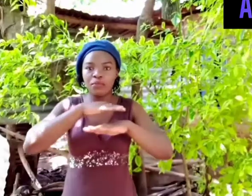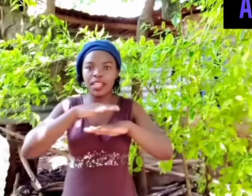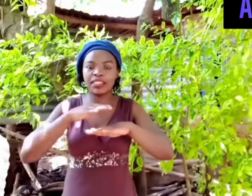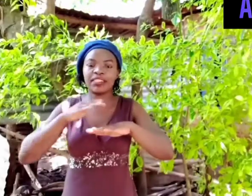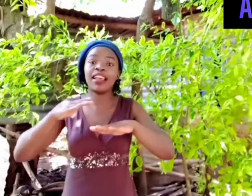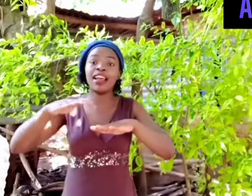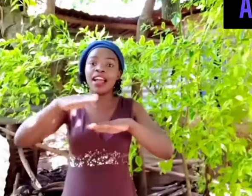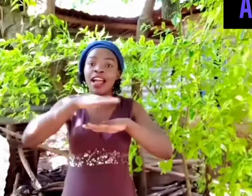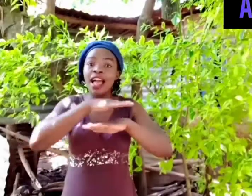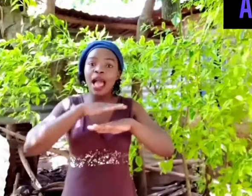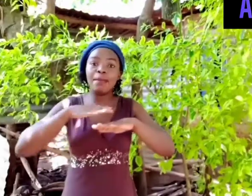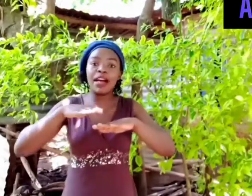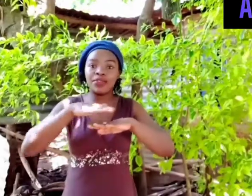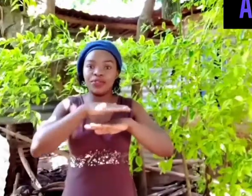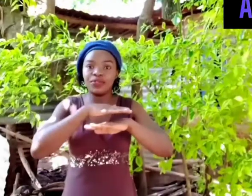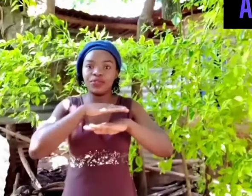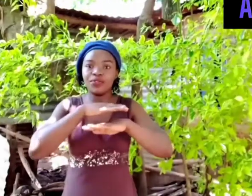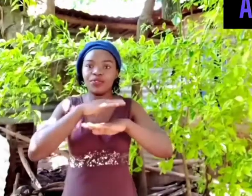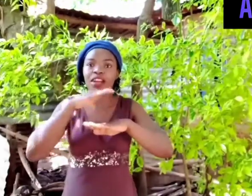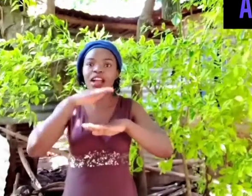movement. Above.